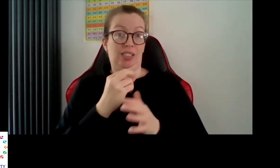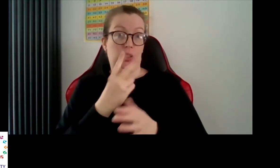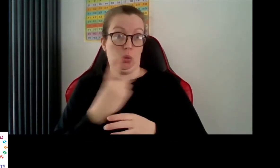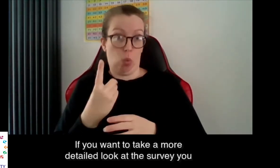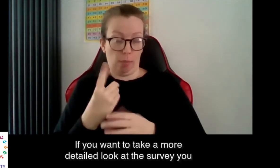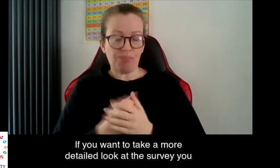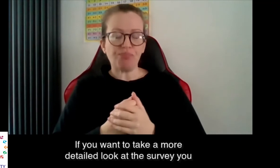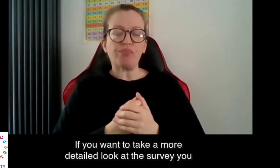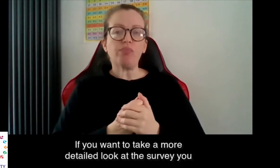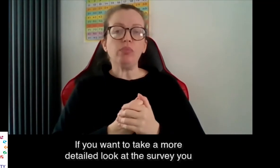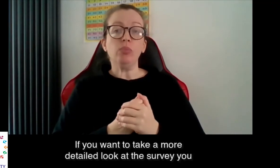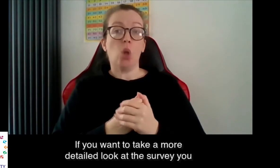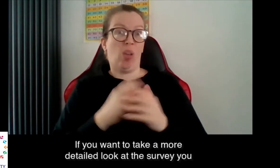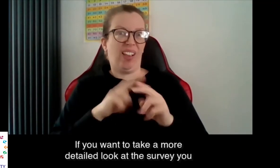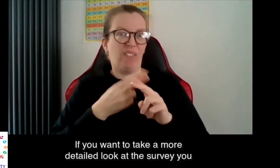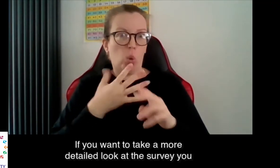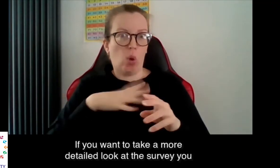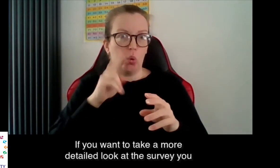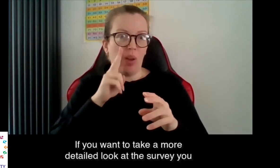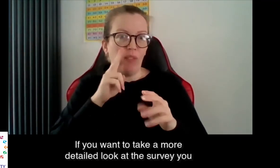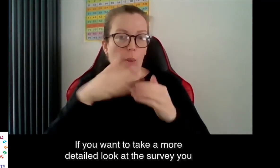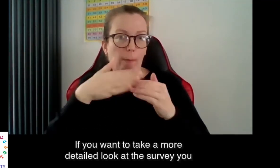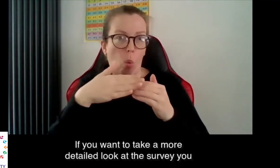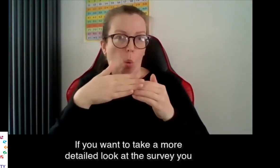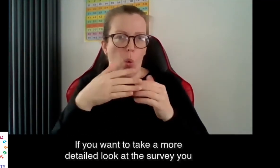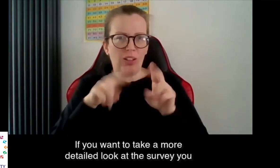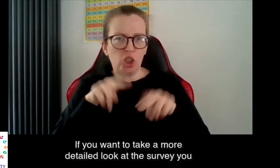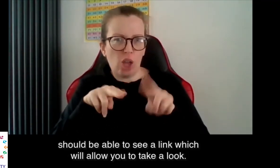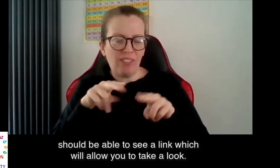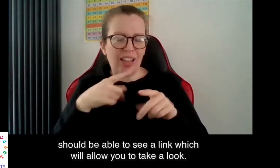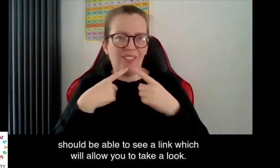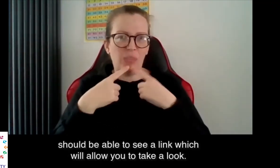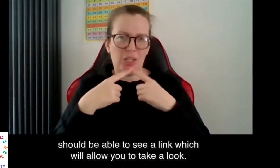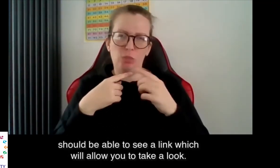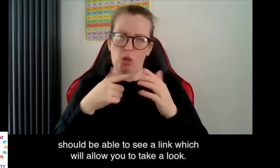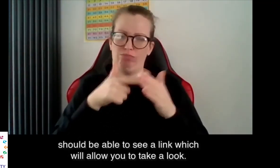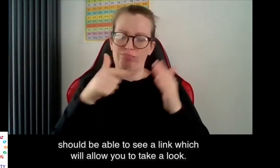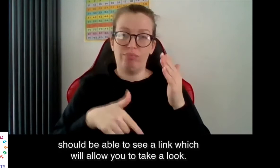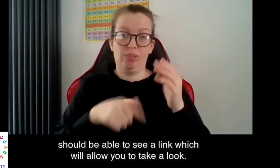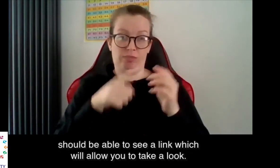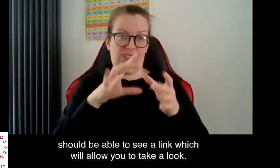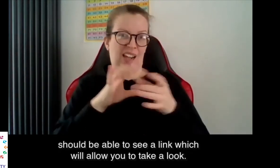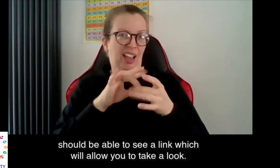If you want to take a more detailed look at the survey, you should be able to see a link which will allow you to take a